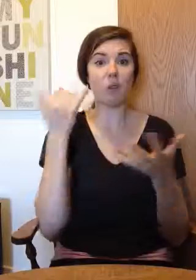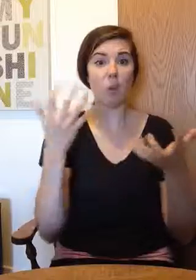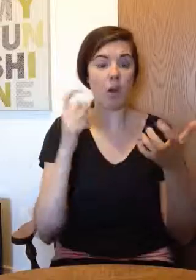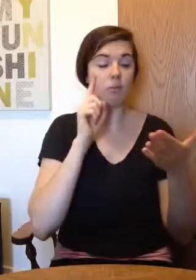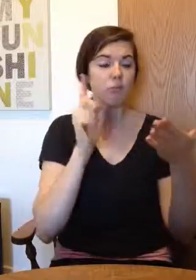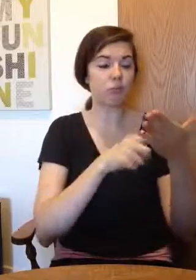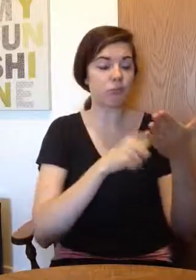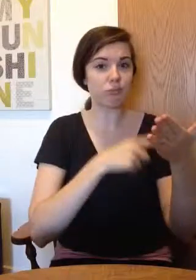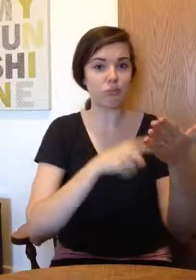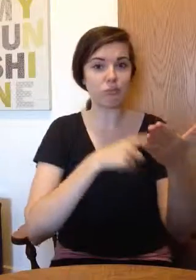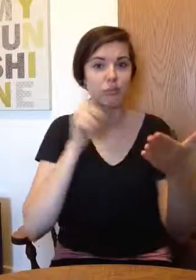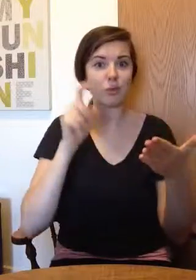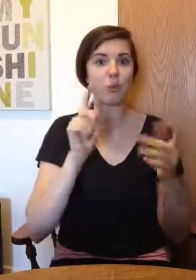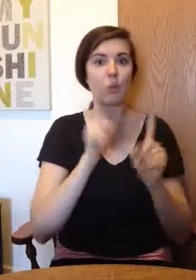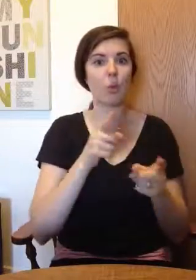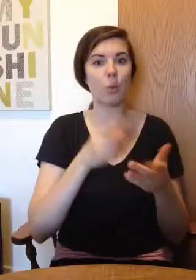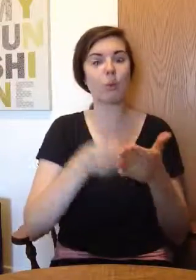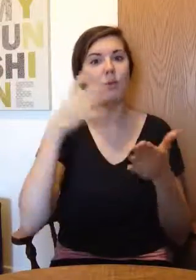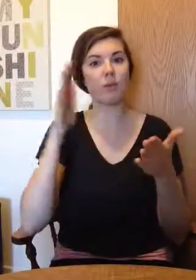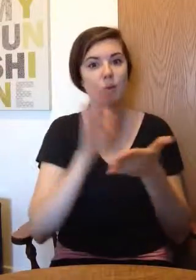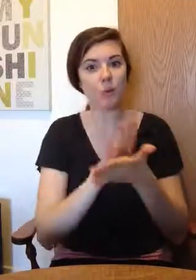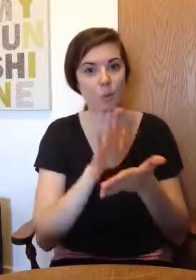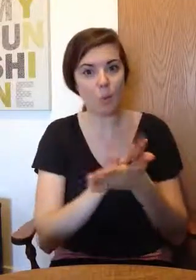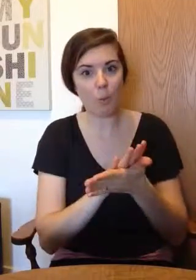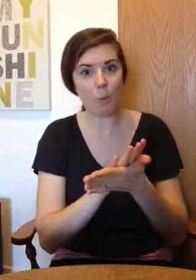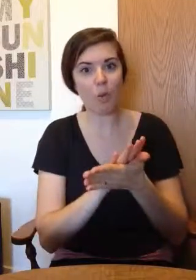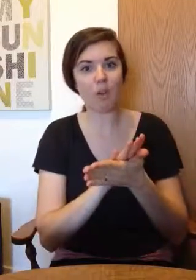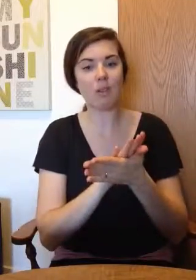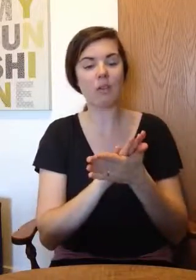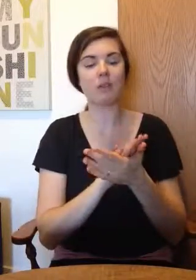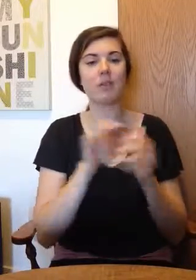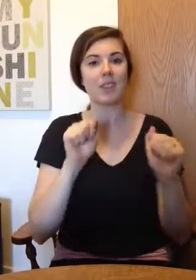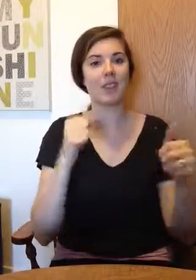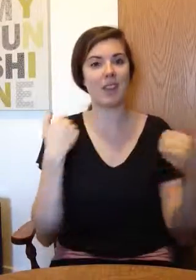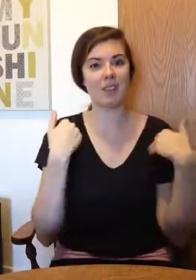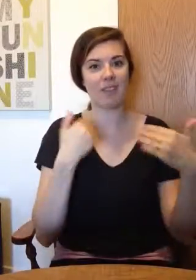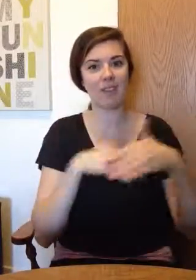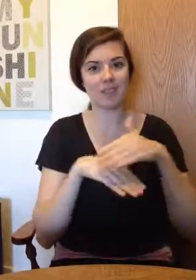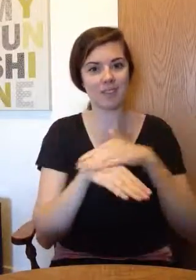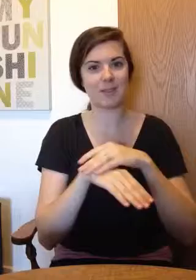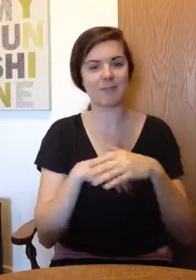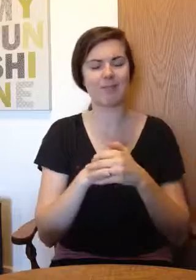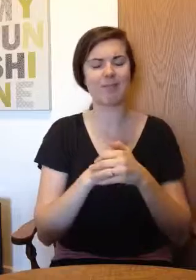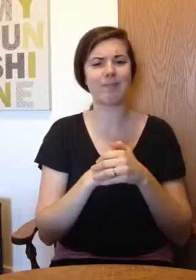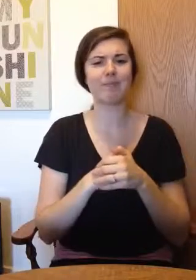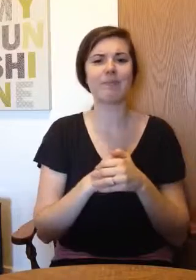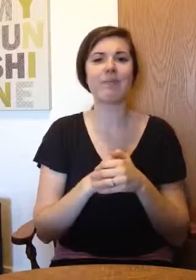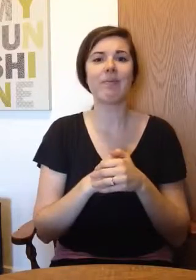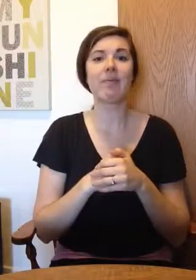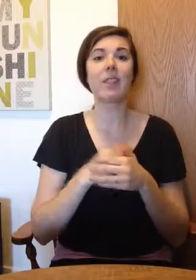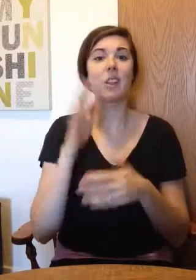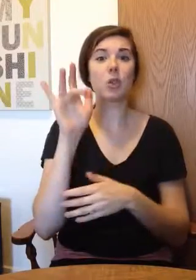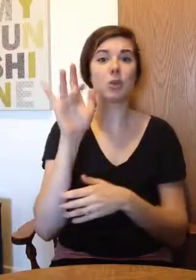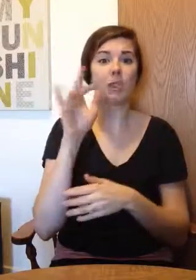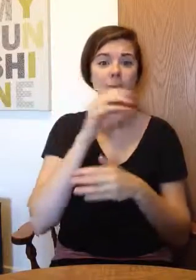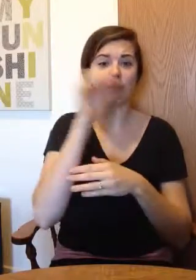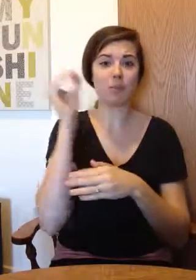because 1 out of 5 of us, that's 20% of the entire world, will have a neurological disorder. And there are 0 cures for these